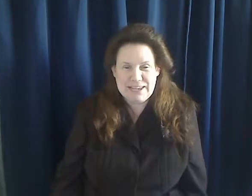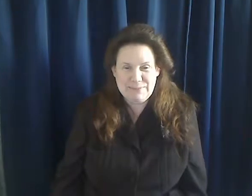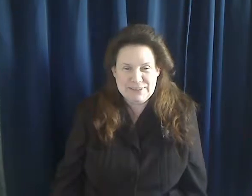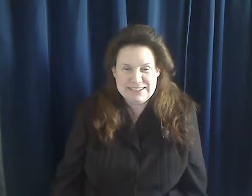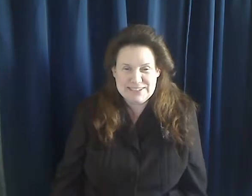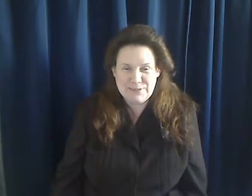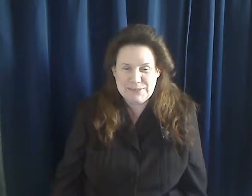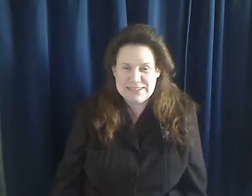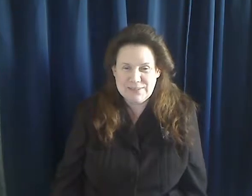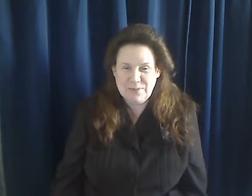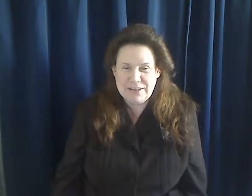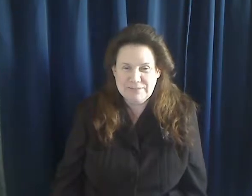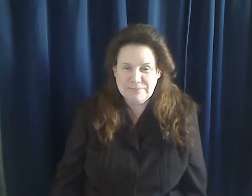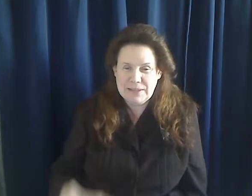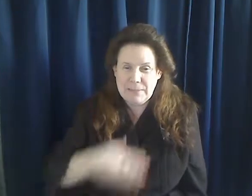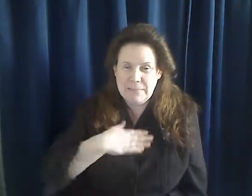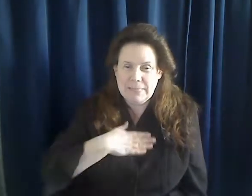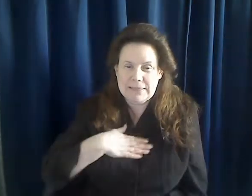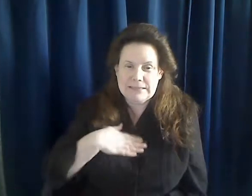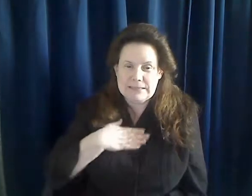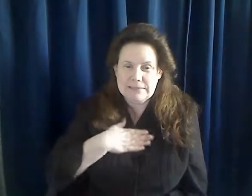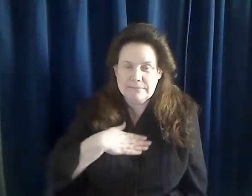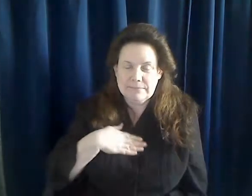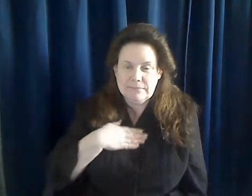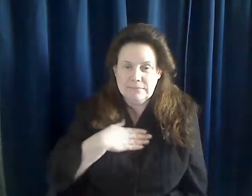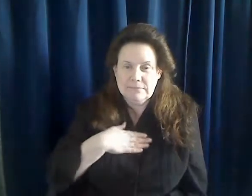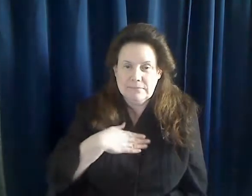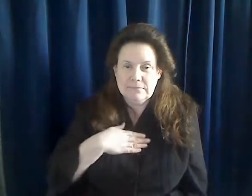sign please from lesson 1. Please.